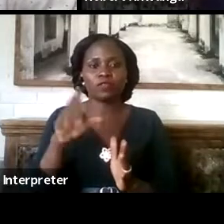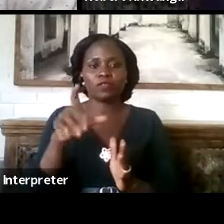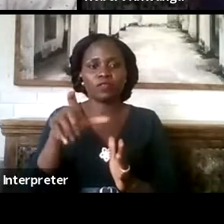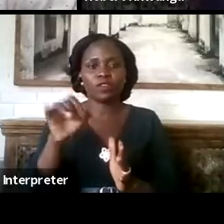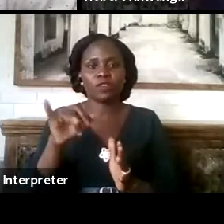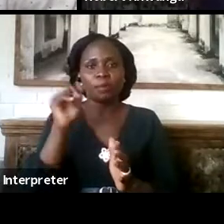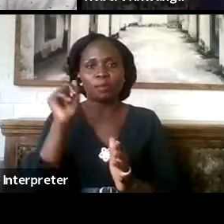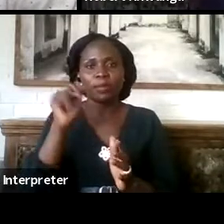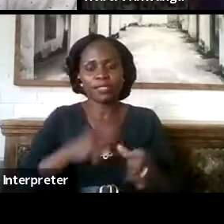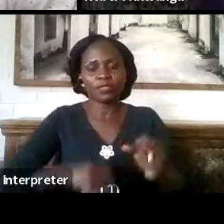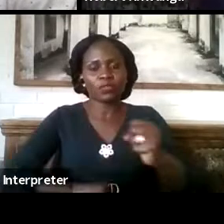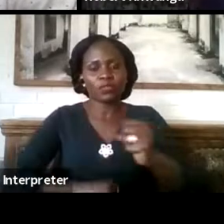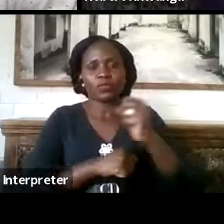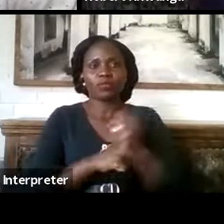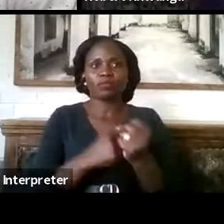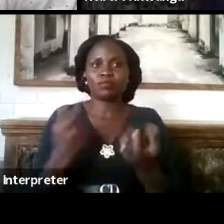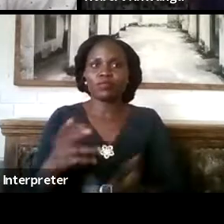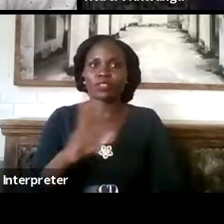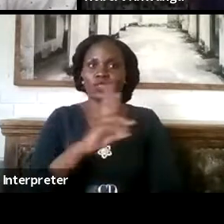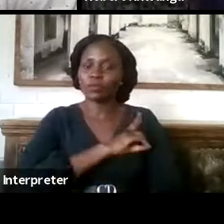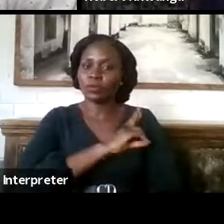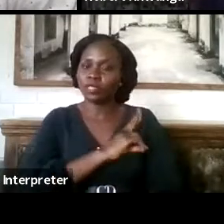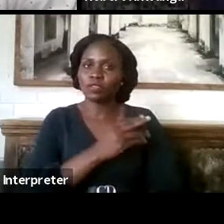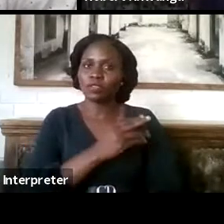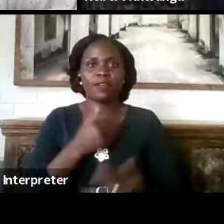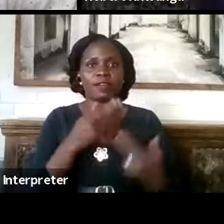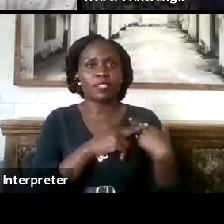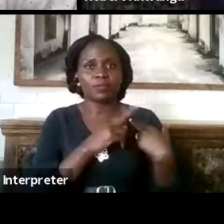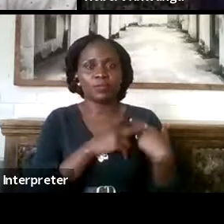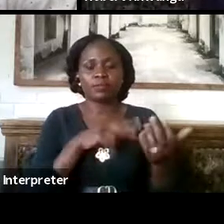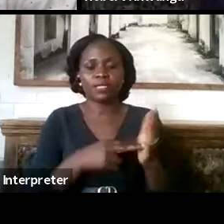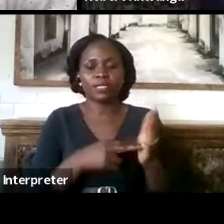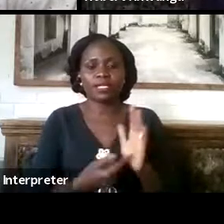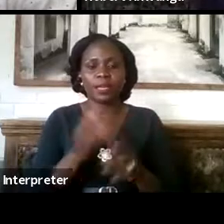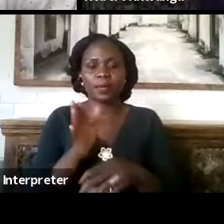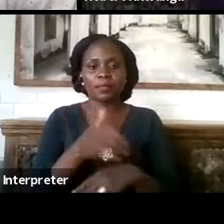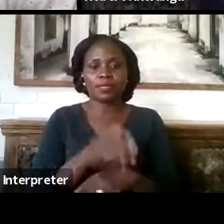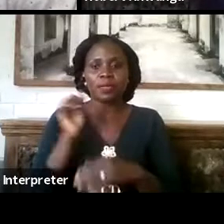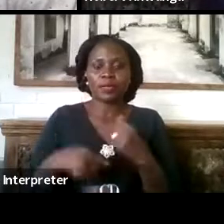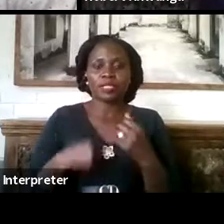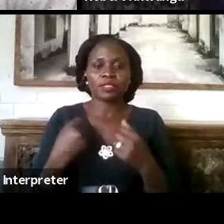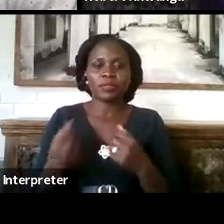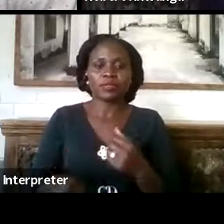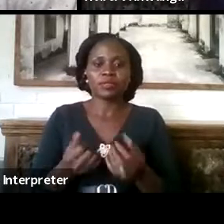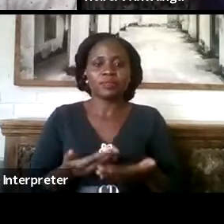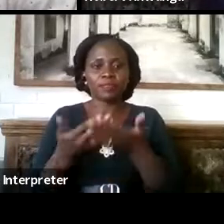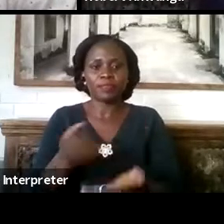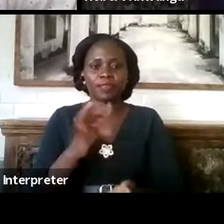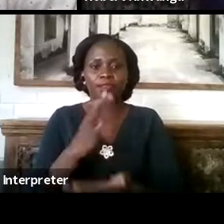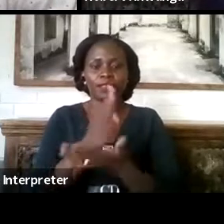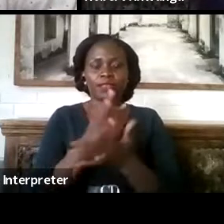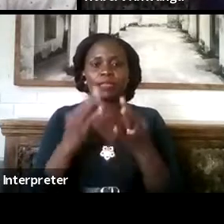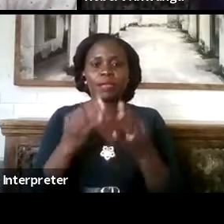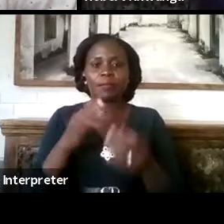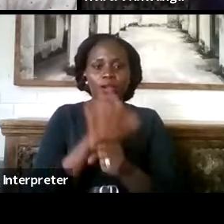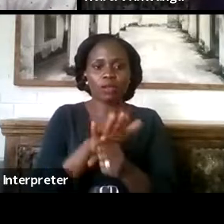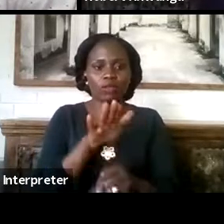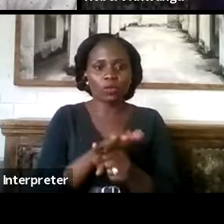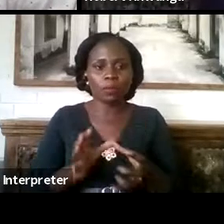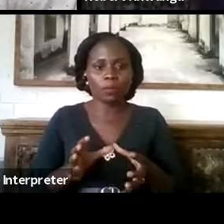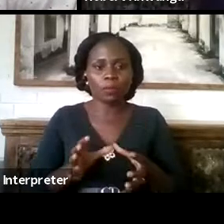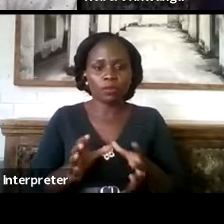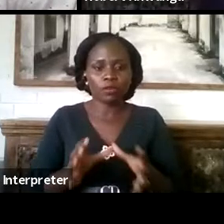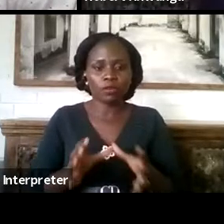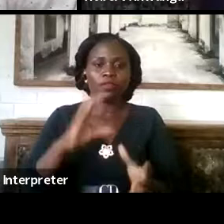to play as the minister may not be able to push certain things, but if there is a lot of pressure from civil society, DPOs, I think